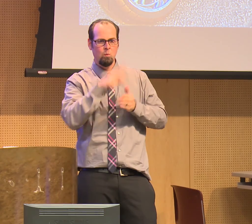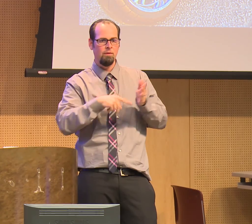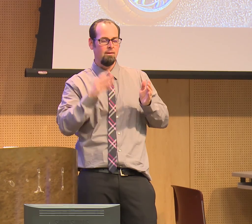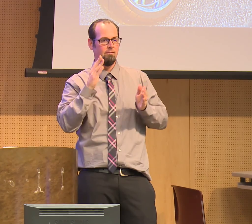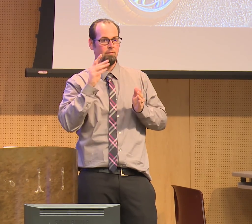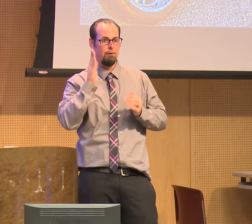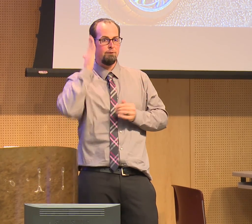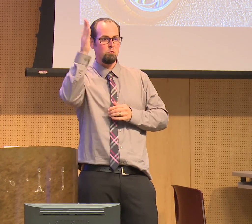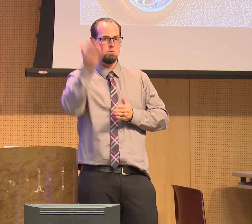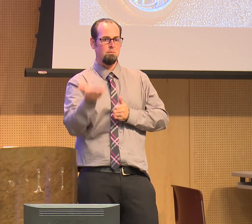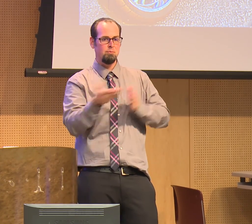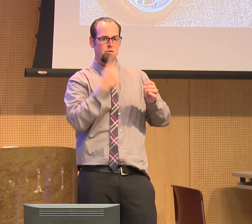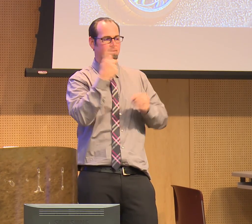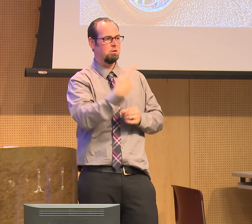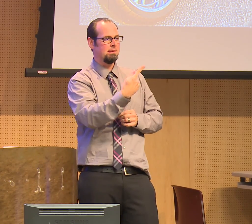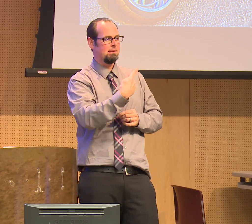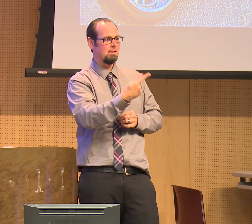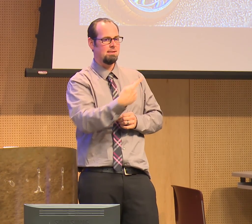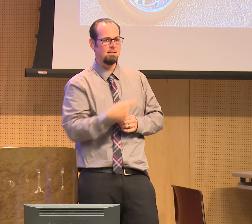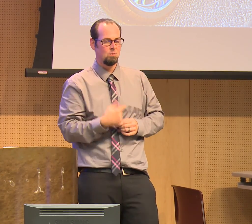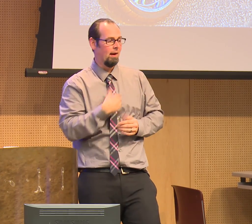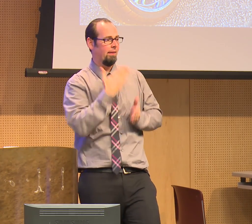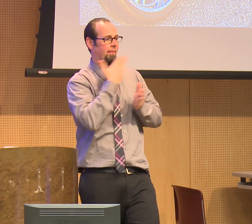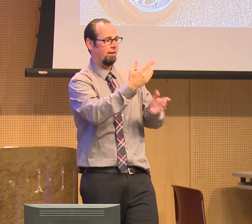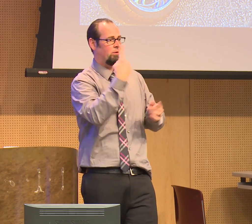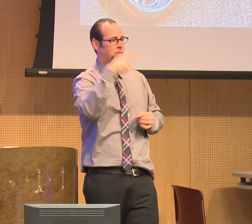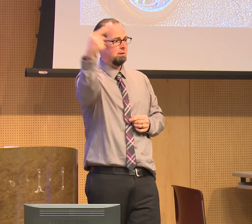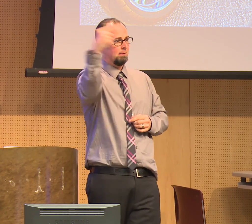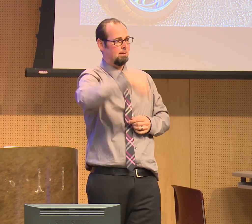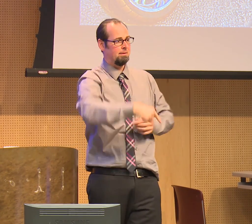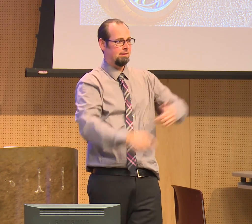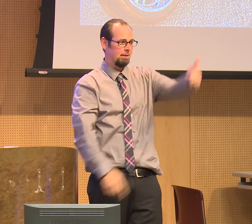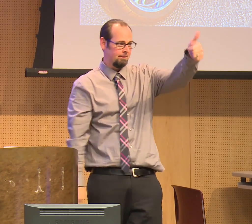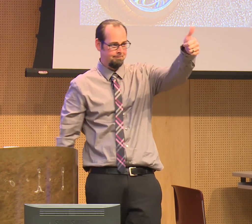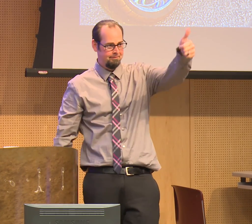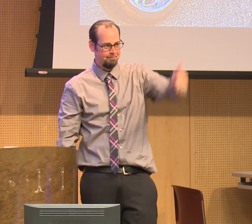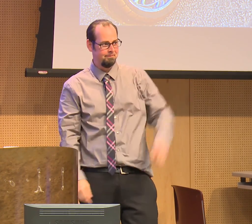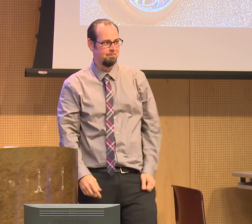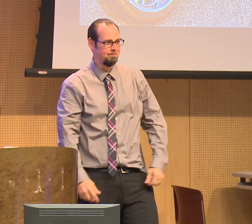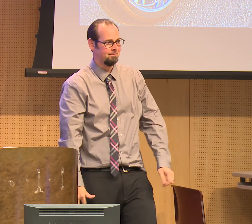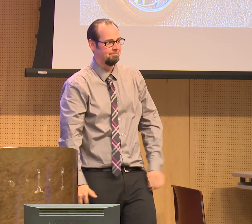And I look forward to working with him. Thank you so much for coming this evening. Thank you.